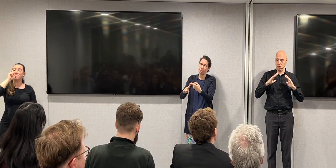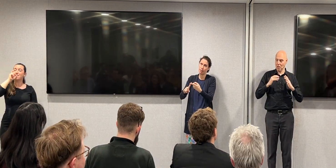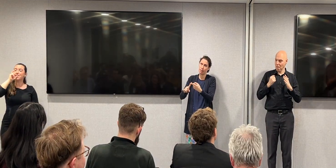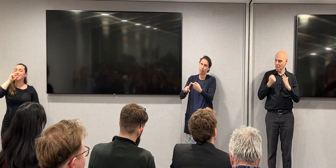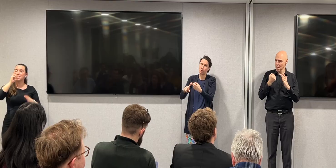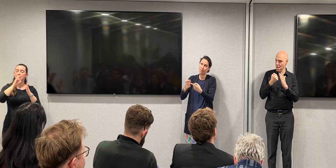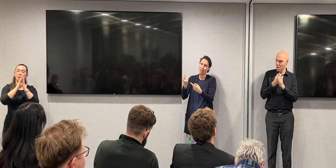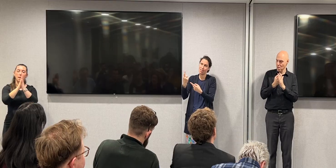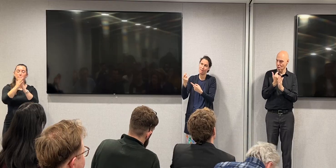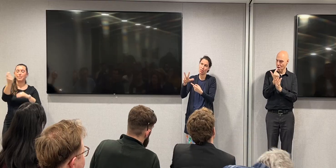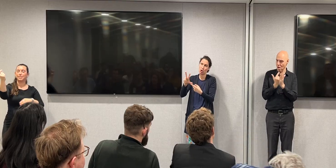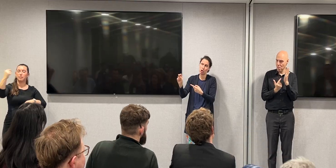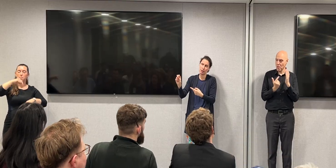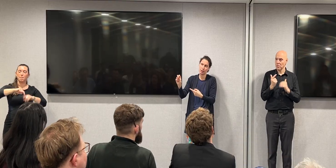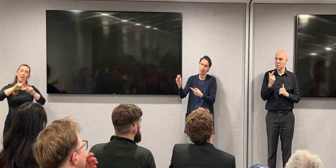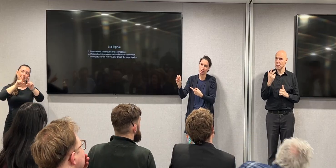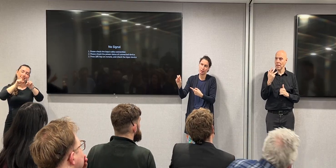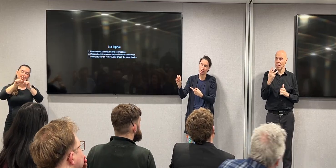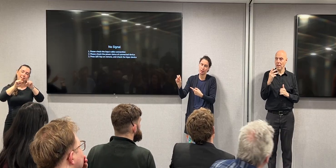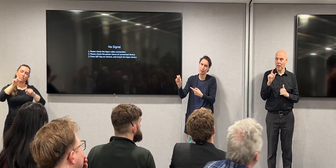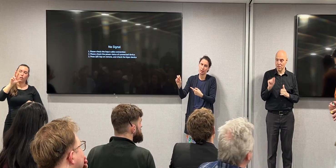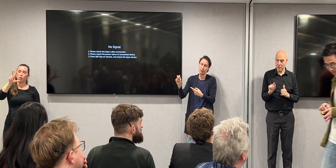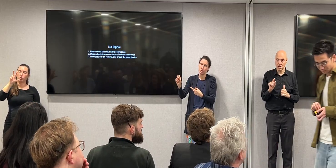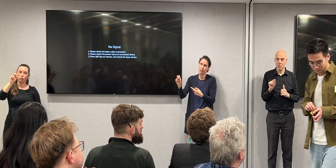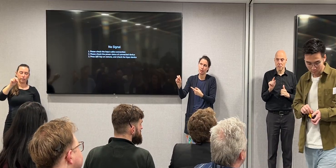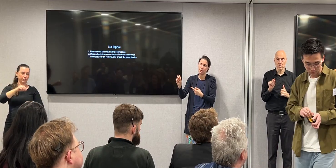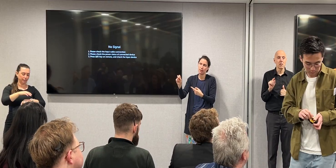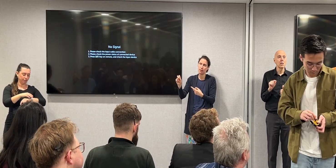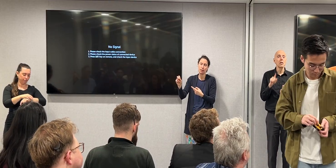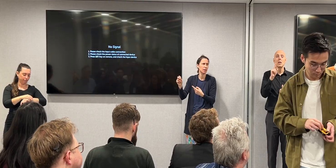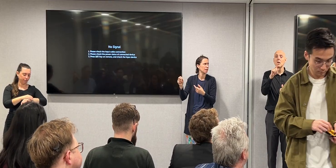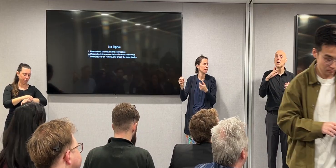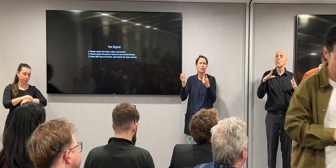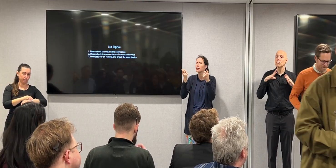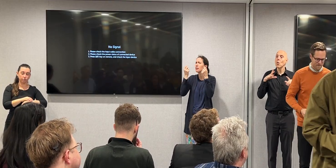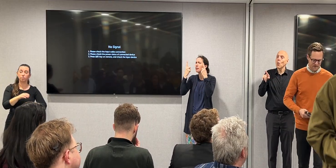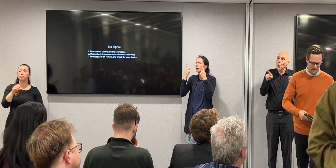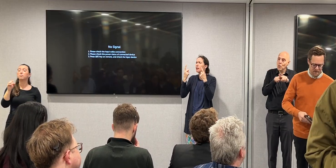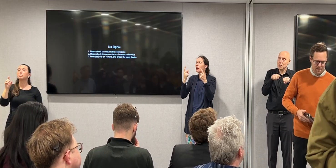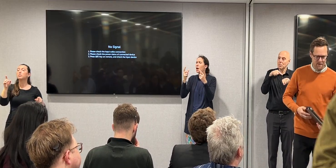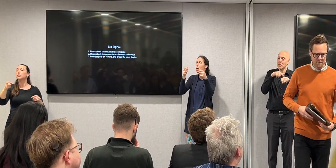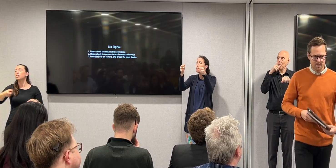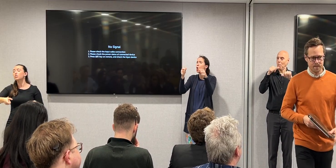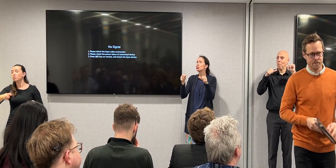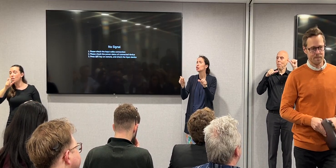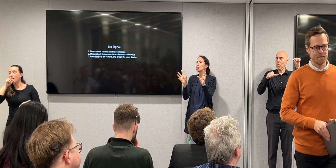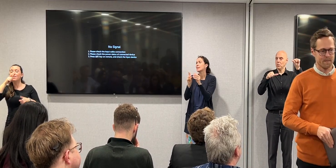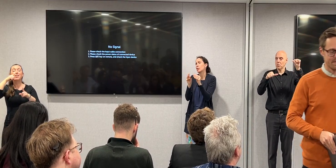11:30. This break will also be the poster session.